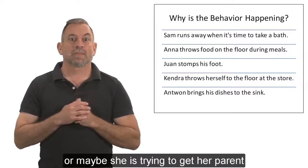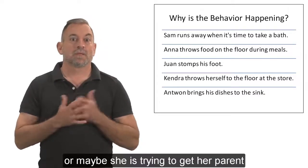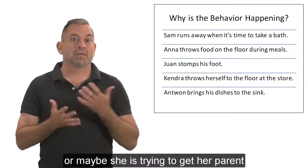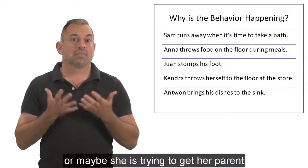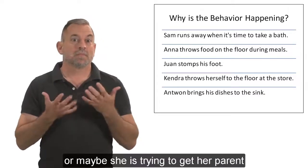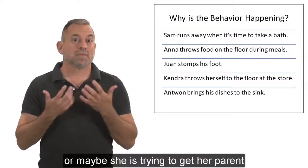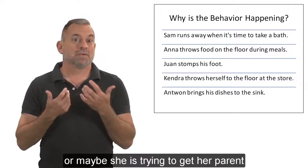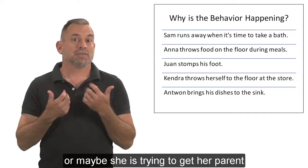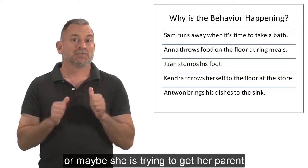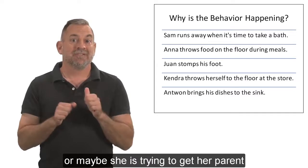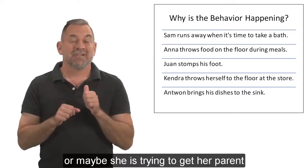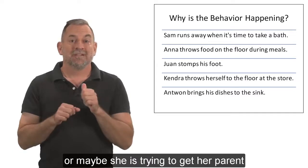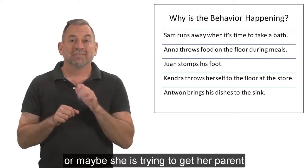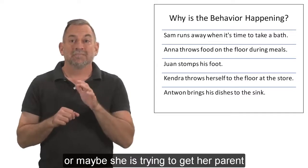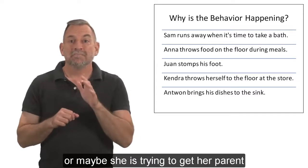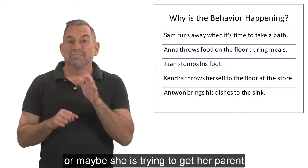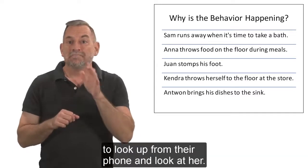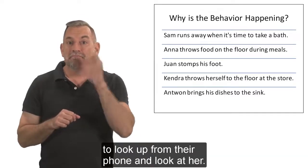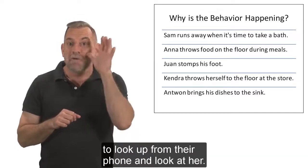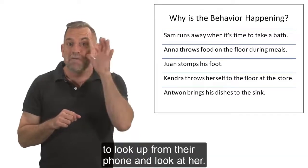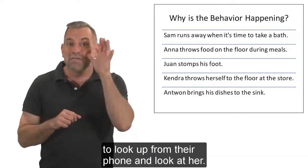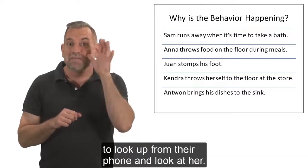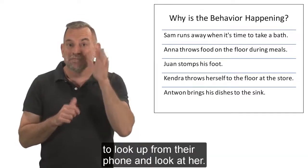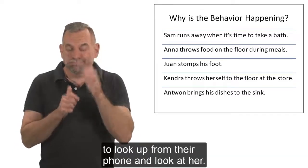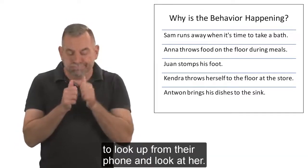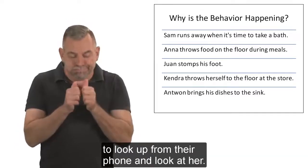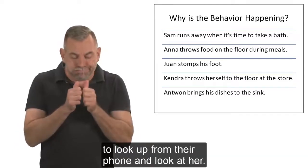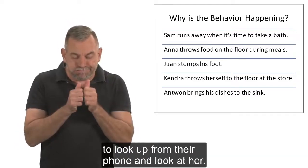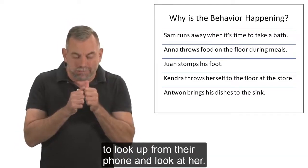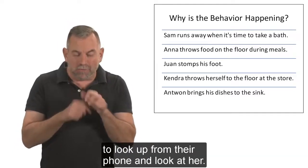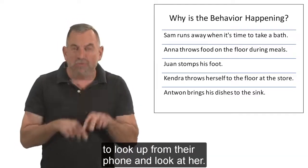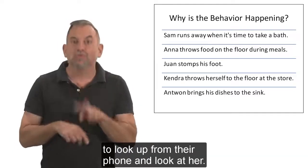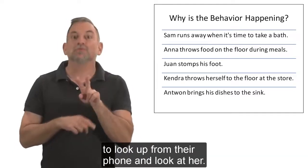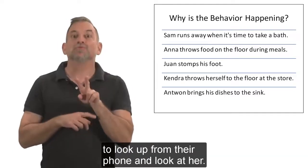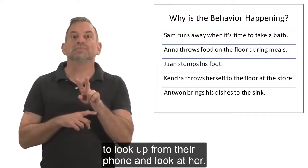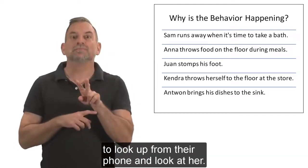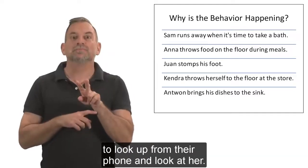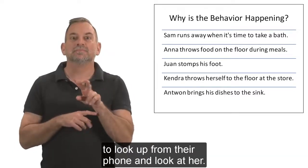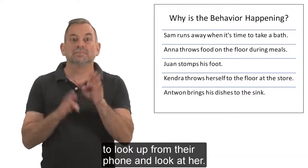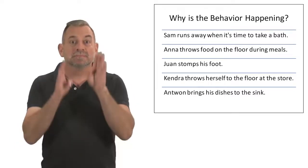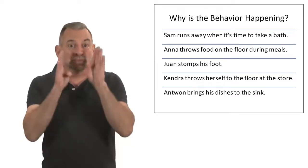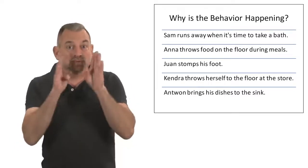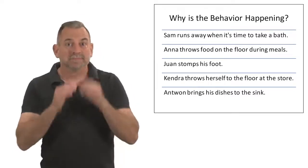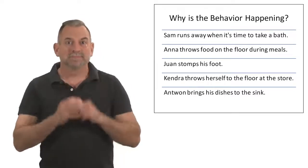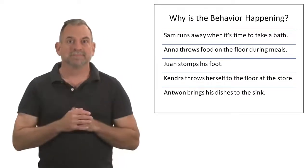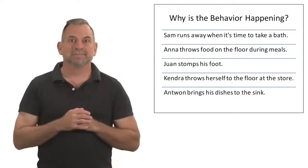maybe she is trying to get her parent to look up from their phone and look at her.